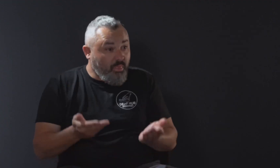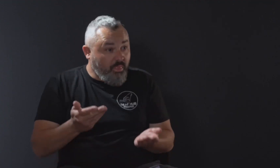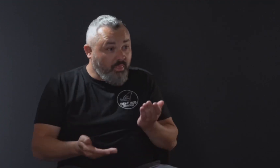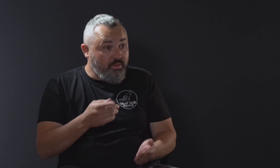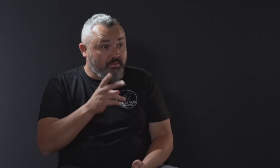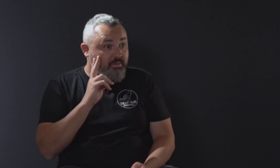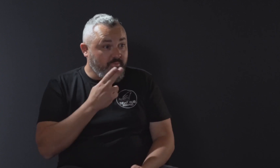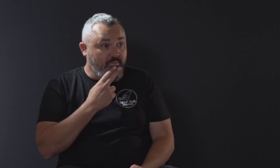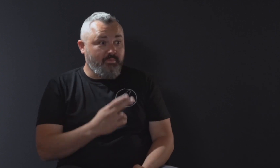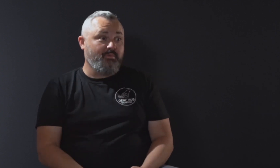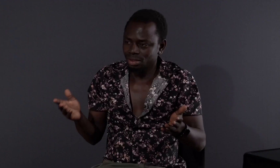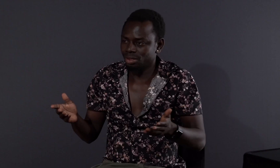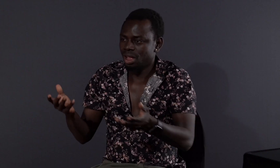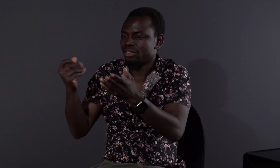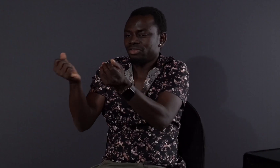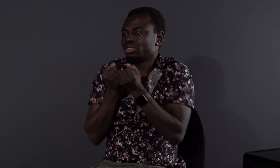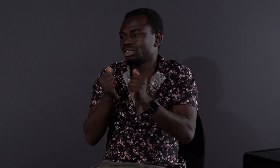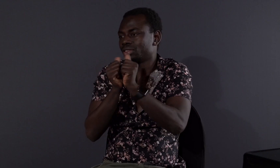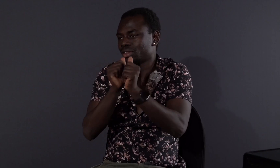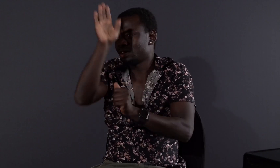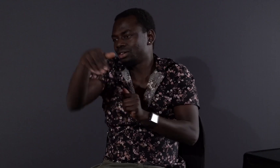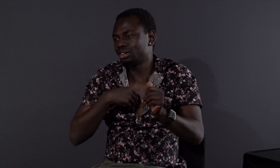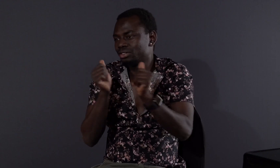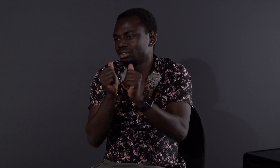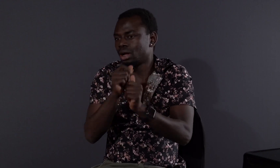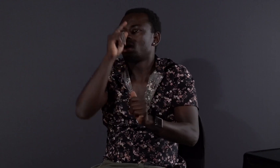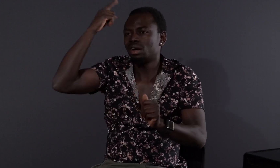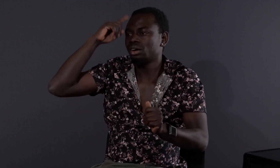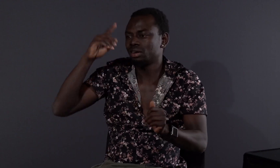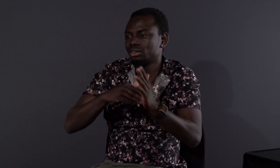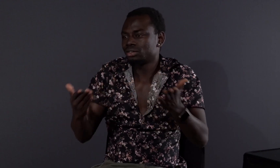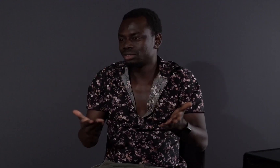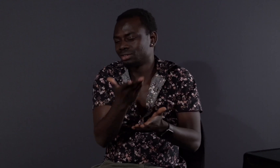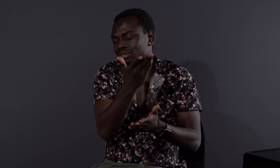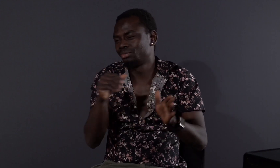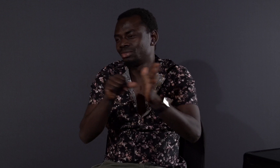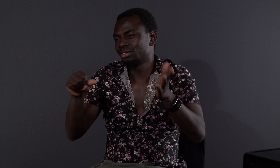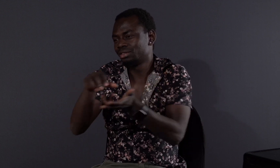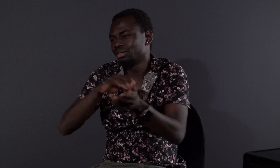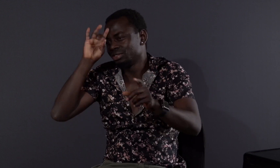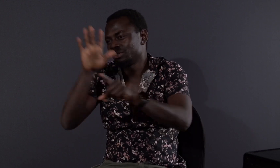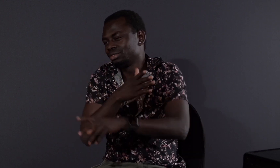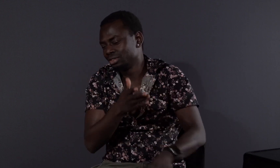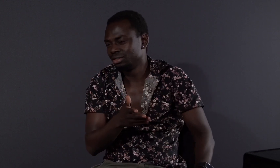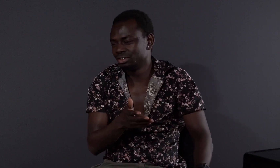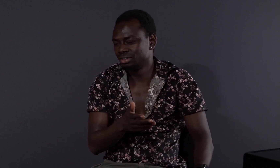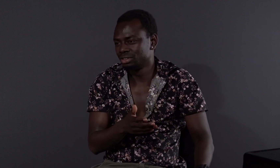You mean they didn't believe that you were deaf? Well, that's right. I now have the audiologist report at home, but with so much on my